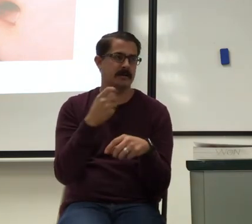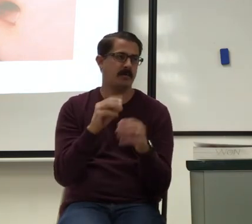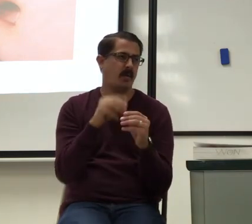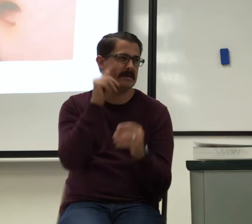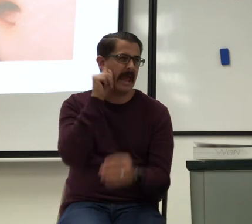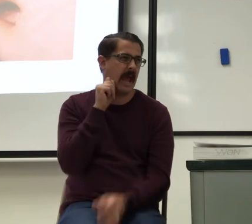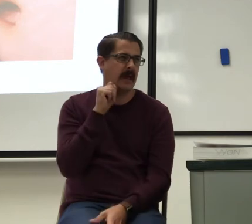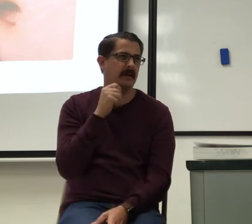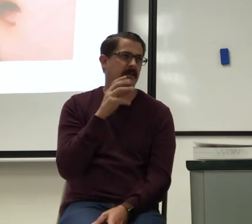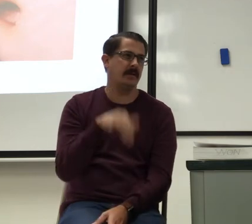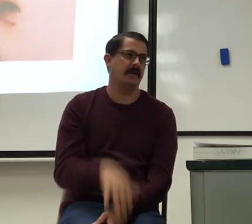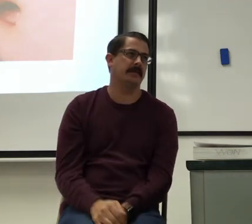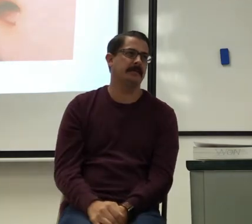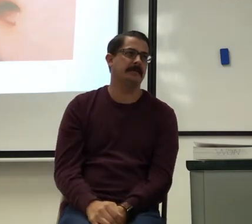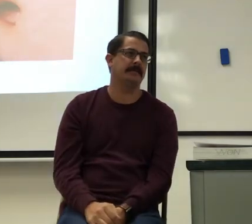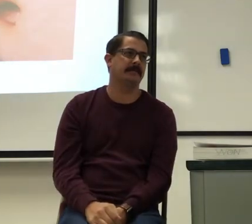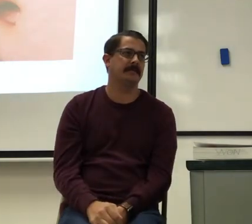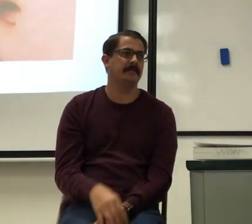groove,